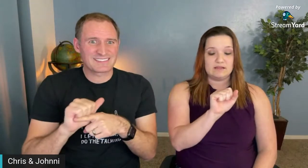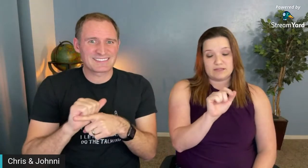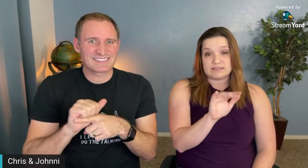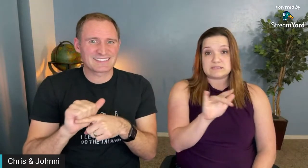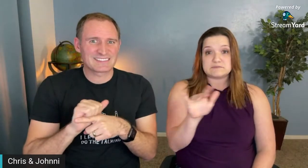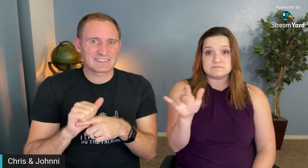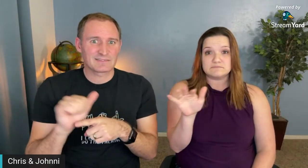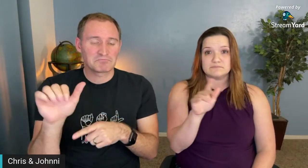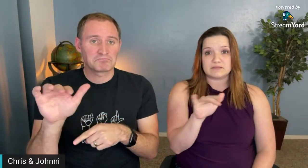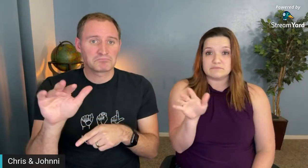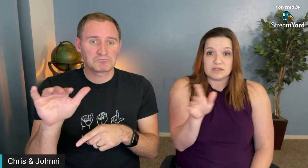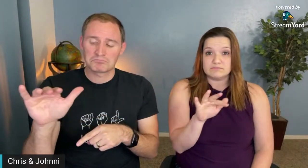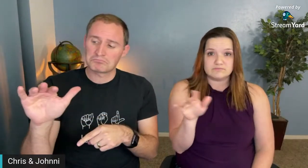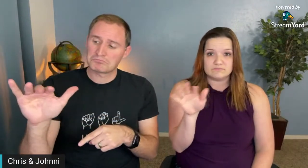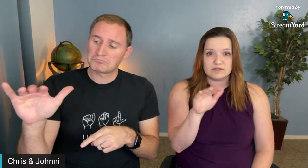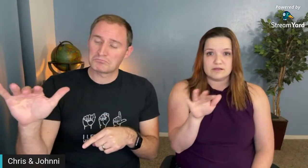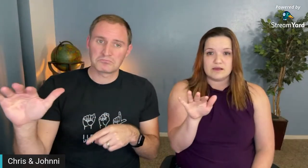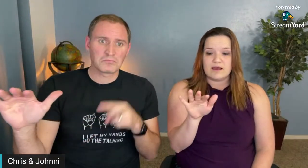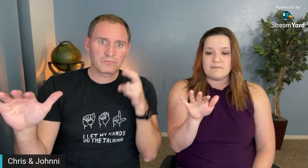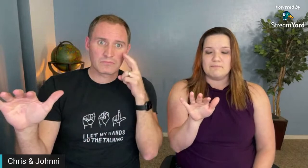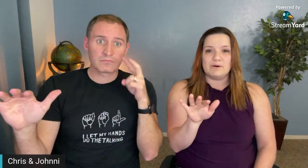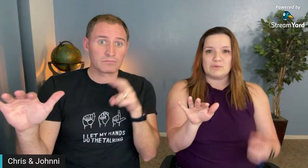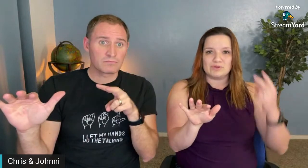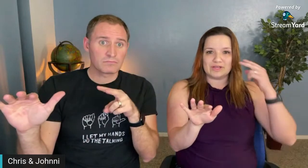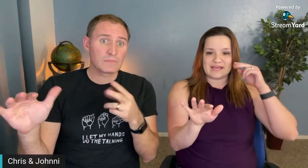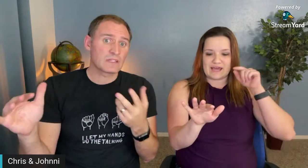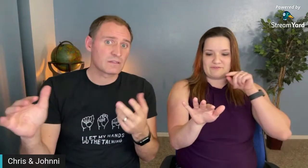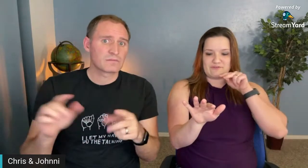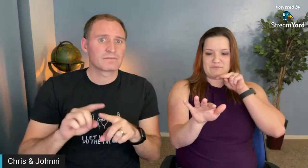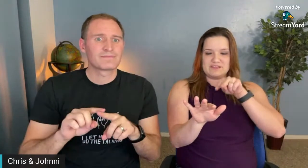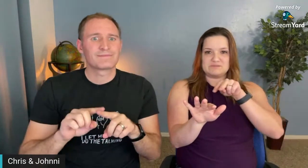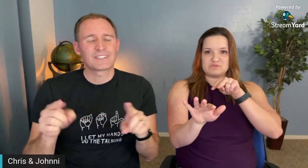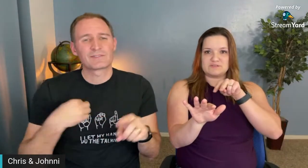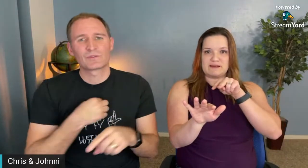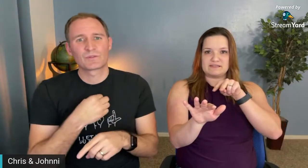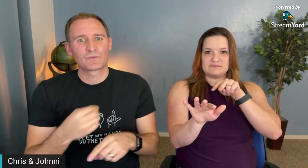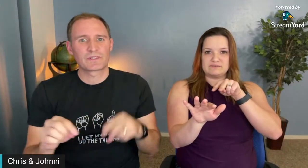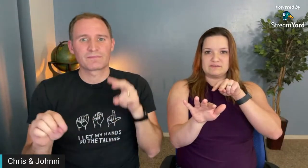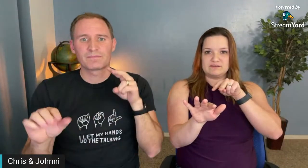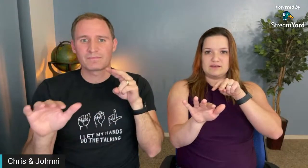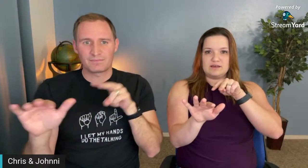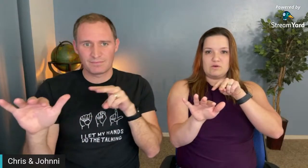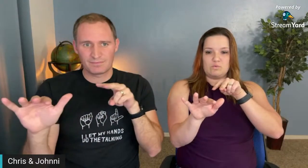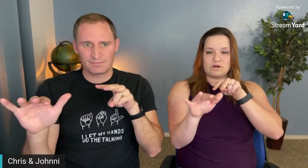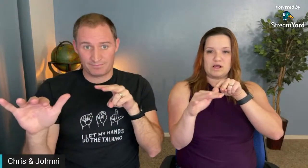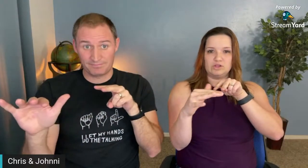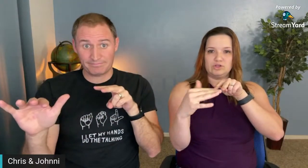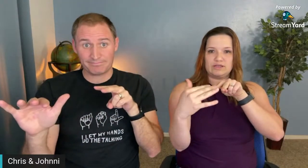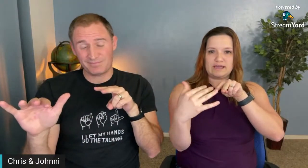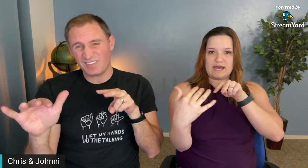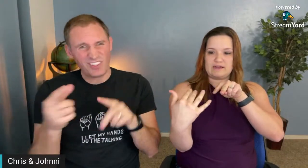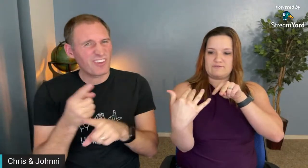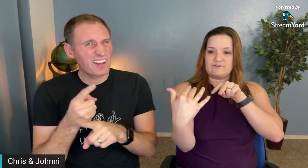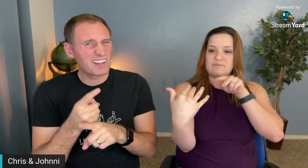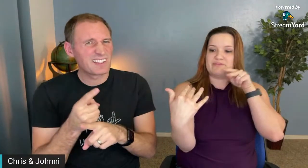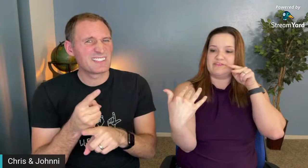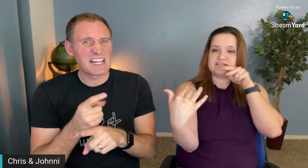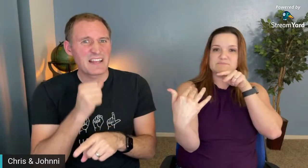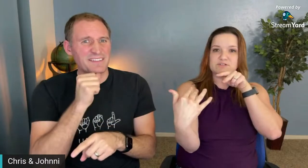like this, but we're looking at it from this perspective. We're not looking at it from this